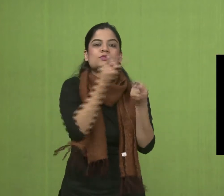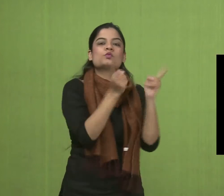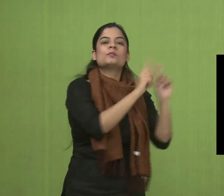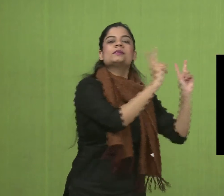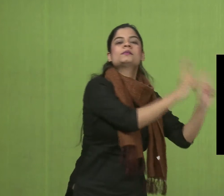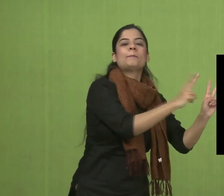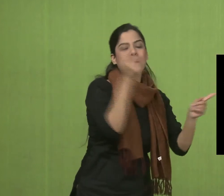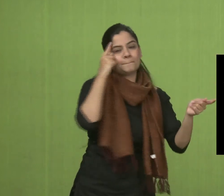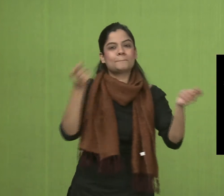area.